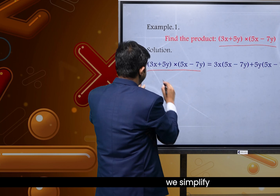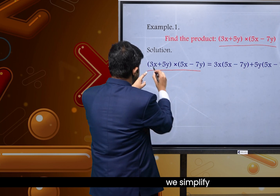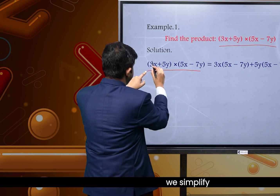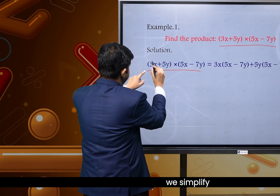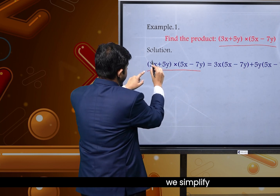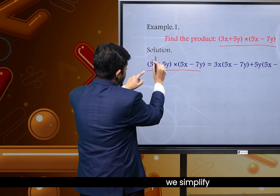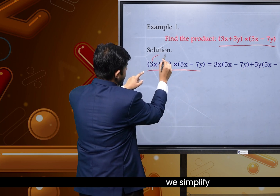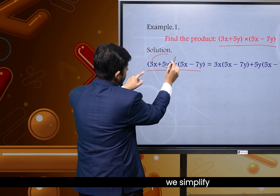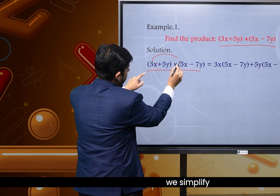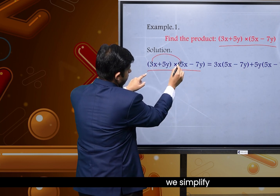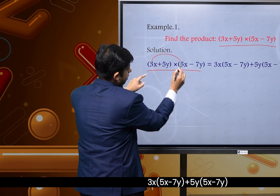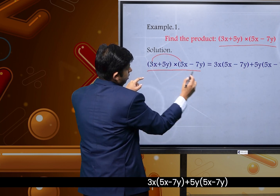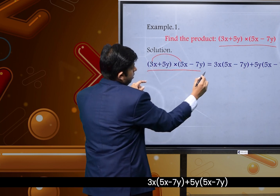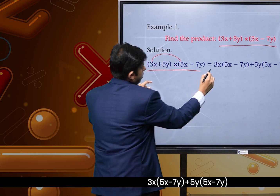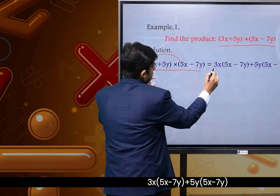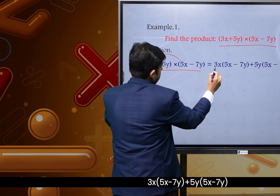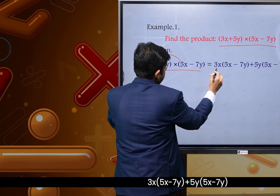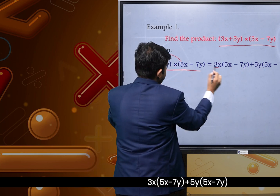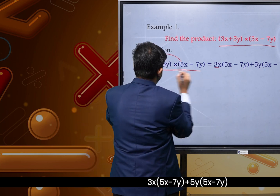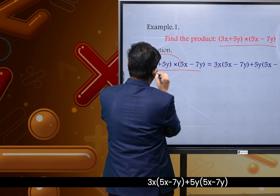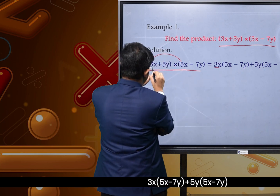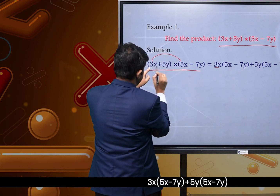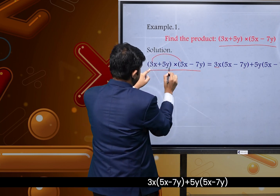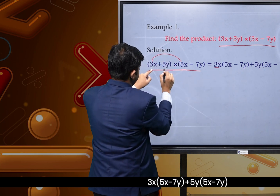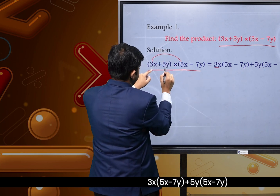simplify 3x into 5x minus 7y